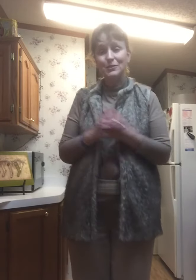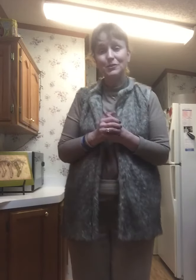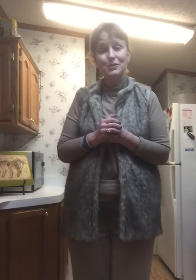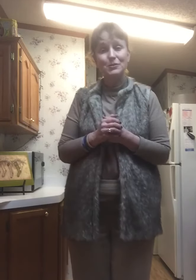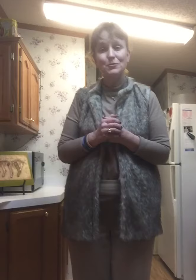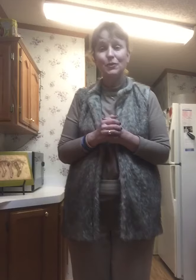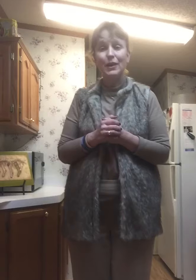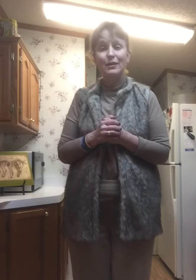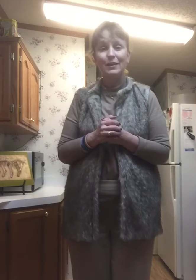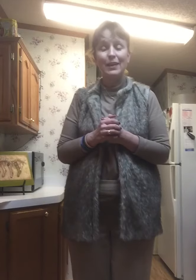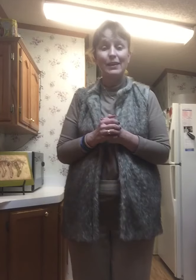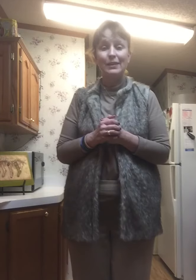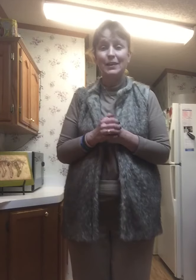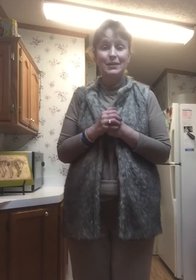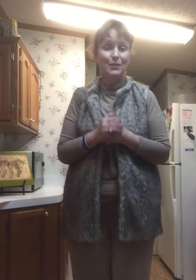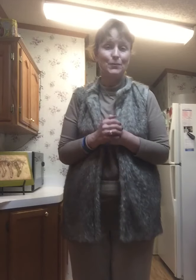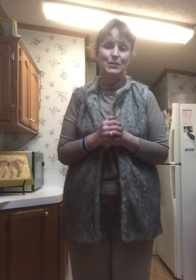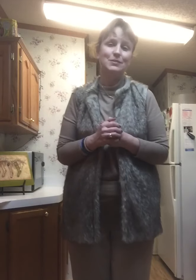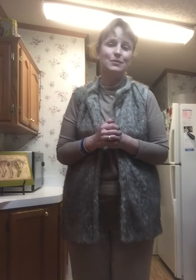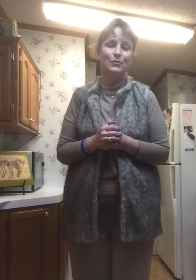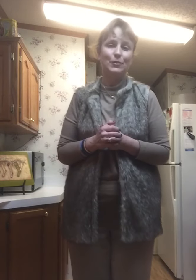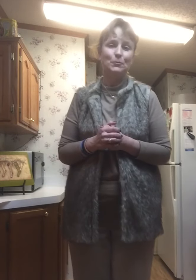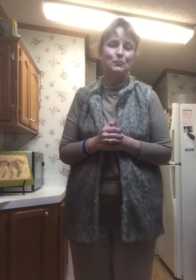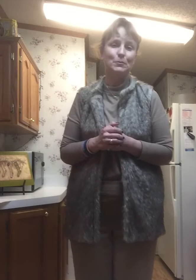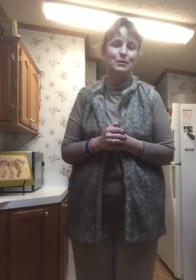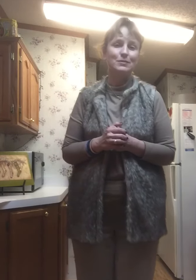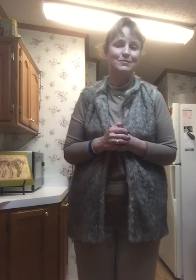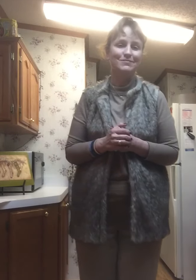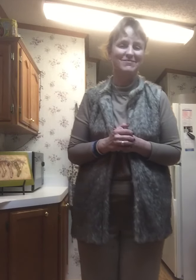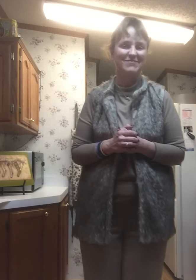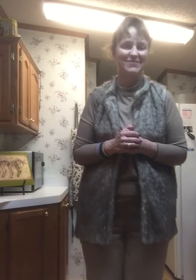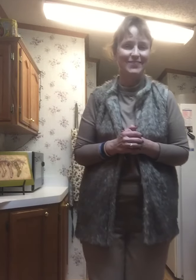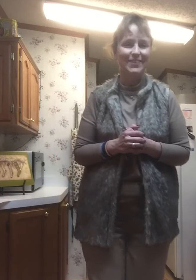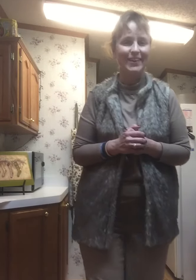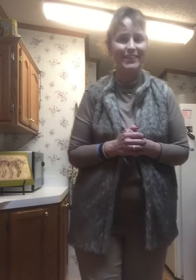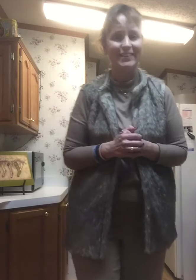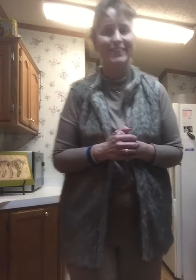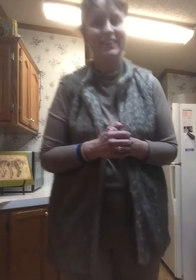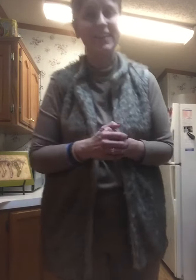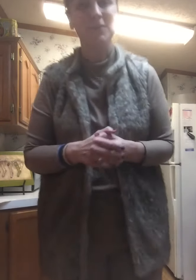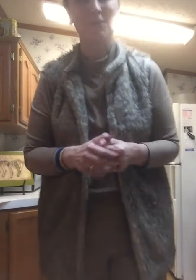going to do great. And I can't wait to see the final performance. All right. Thank you.